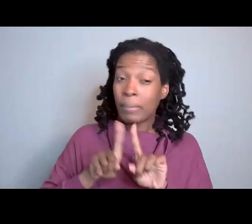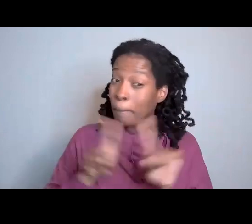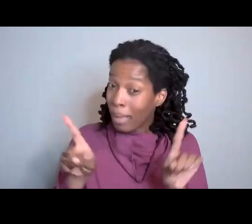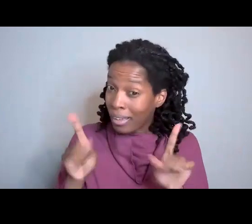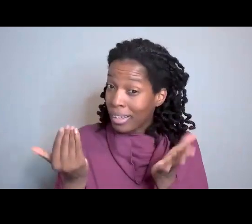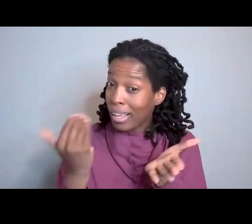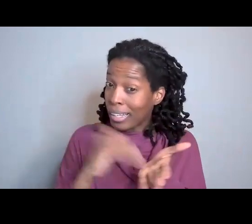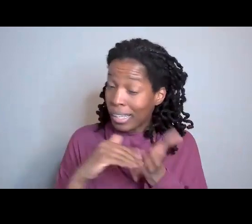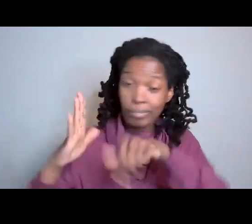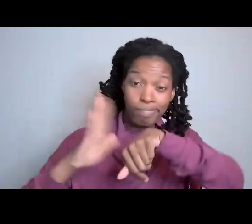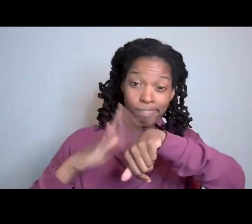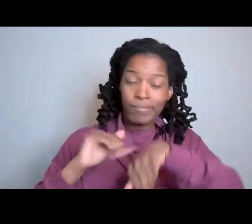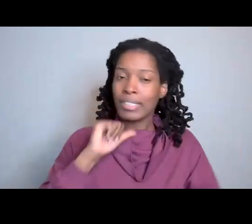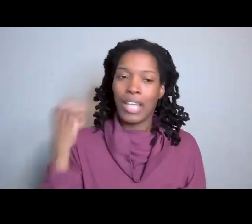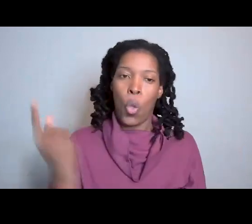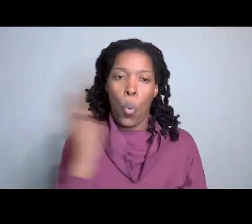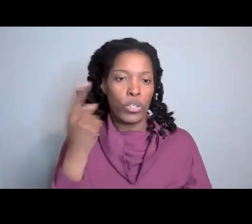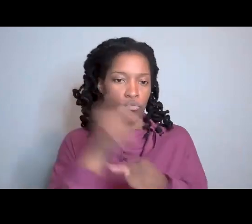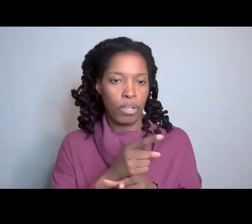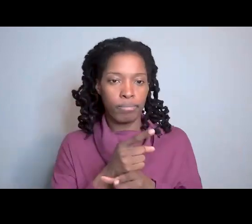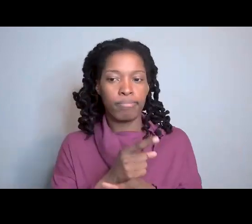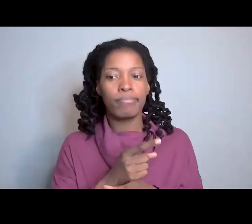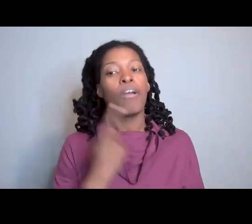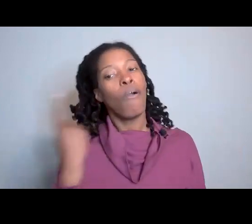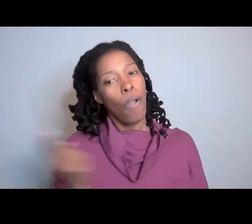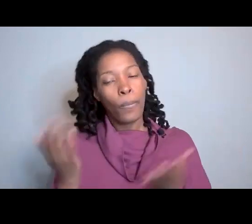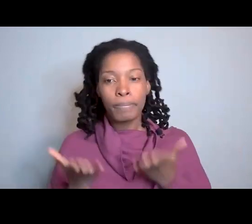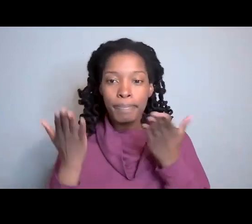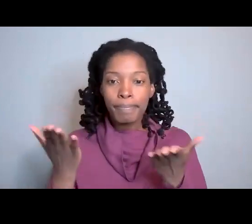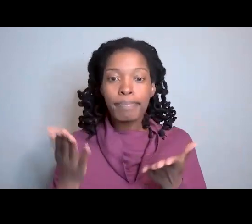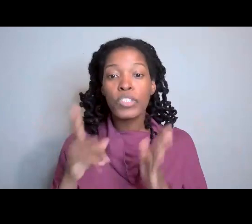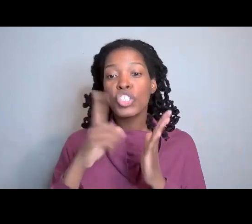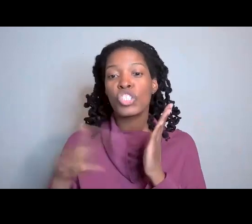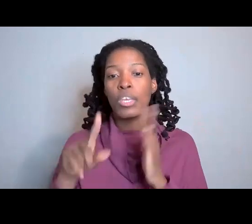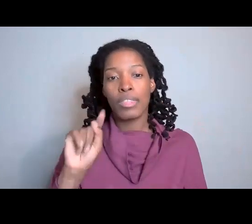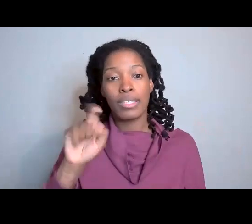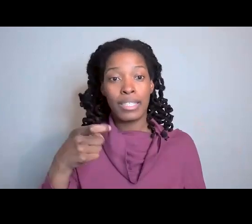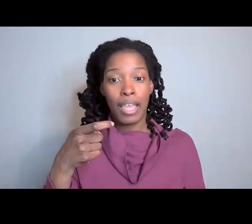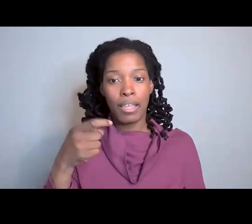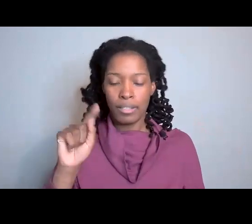isn't always right, so we always recommend to check your tagging system.